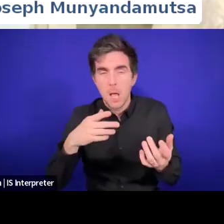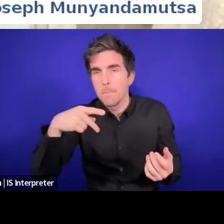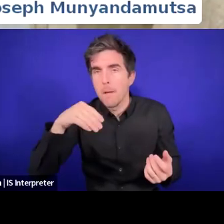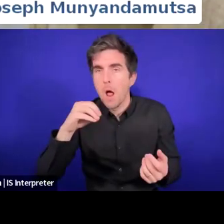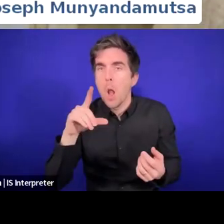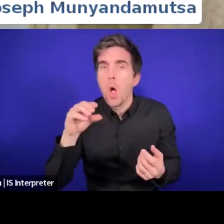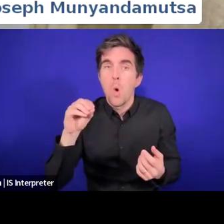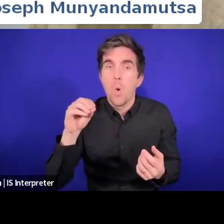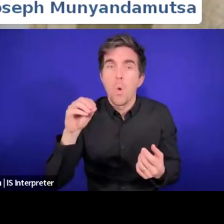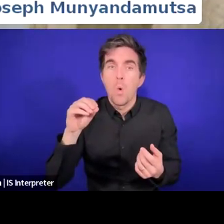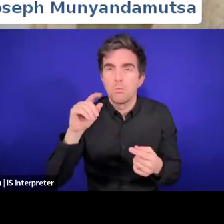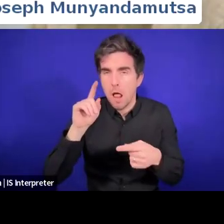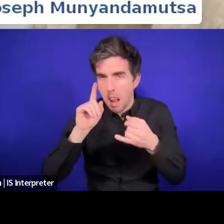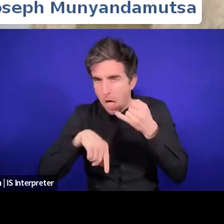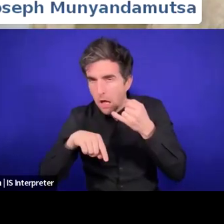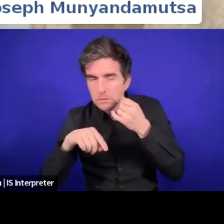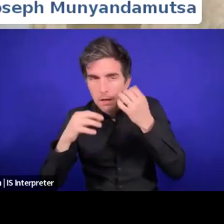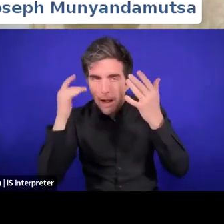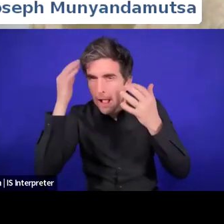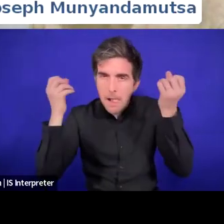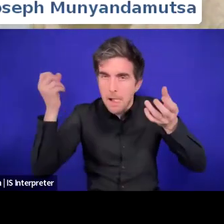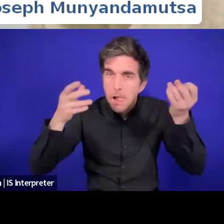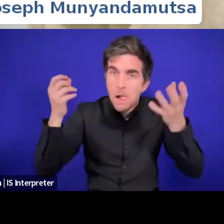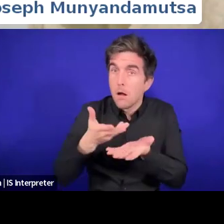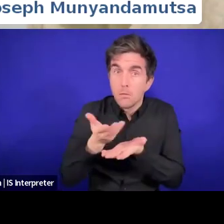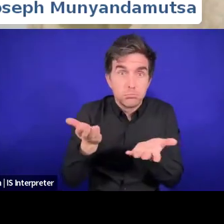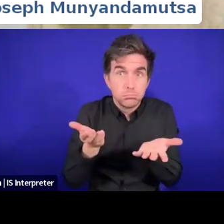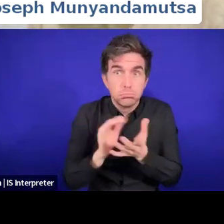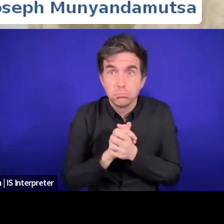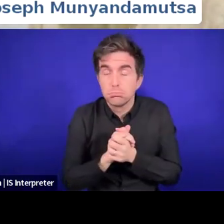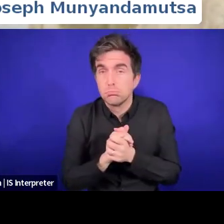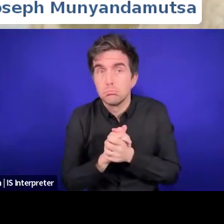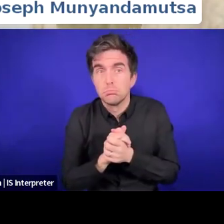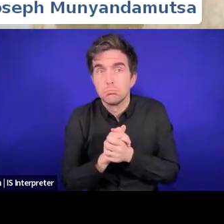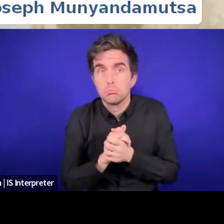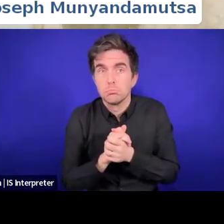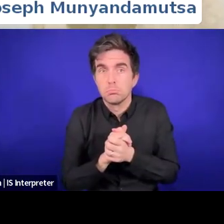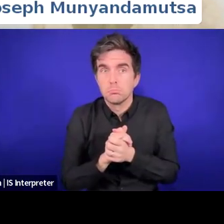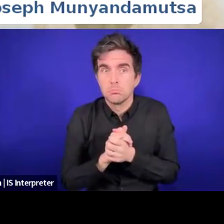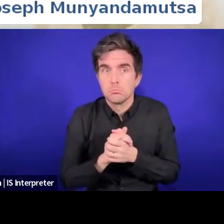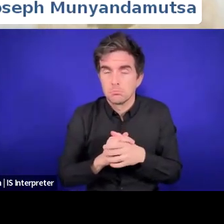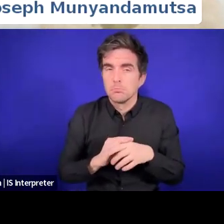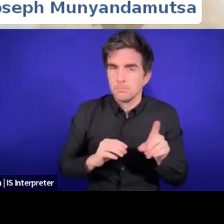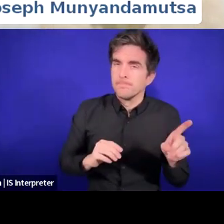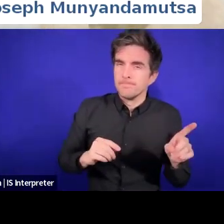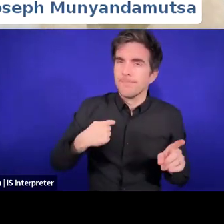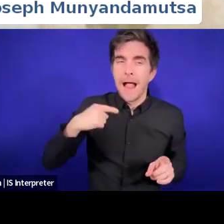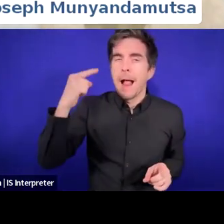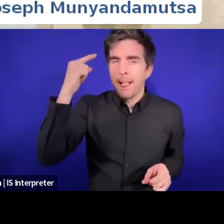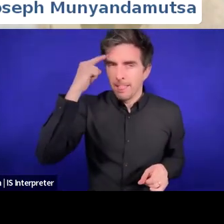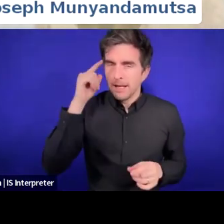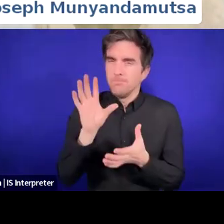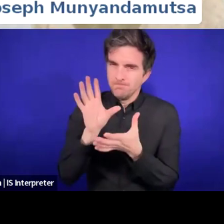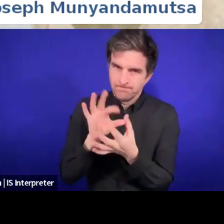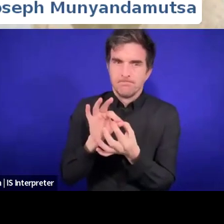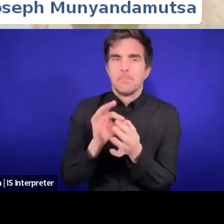I think in terms of specific examples on how to go about different levels and severity of disability, I will let Joseph speak about this, but I wanted